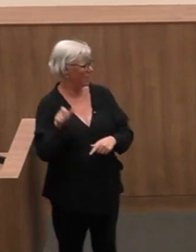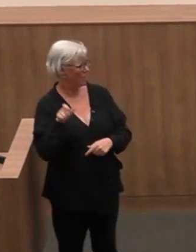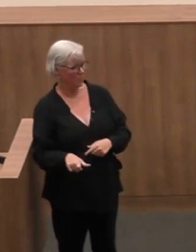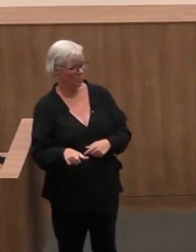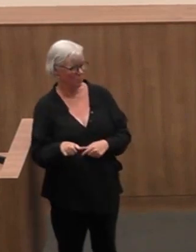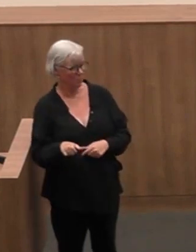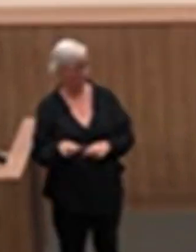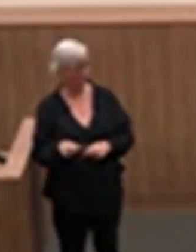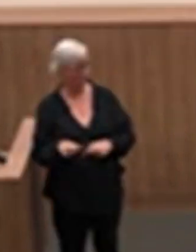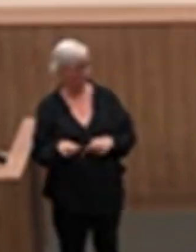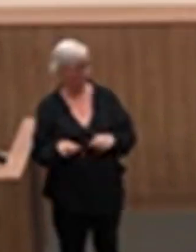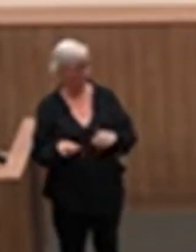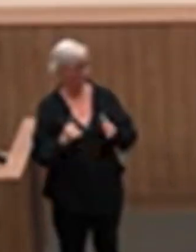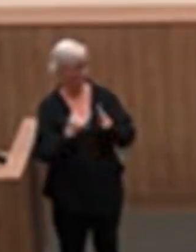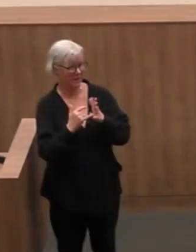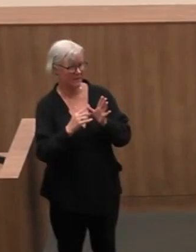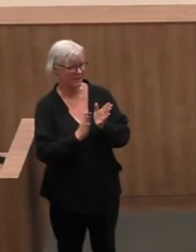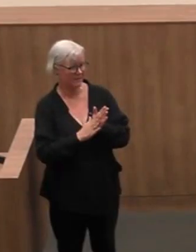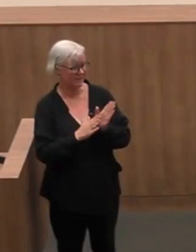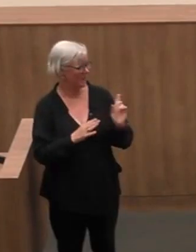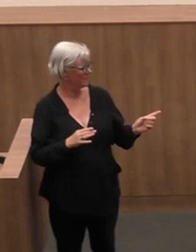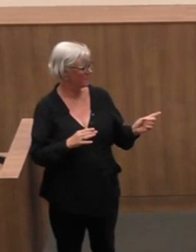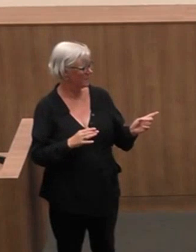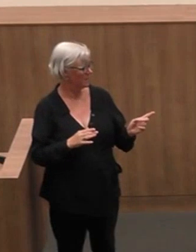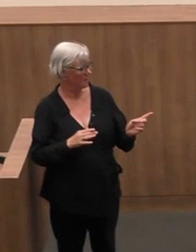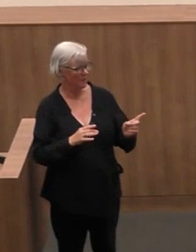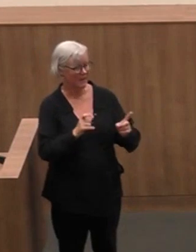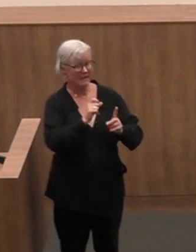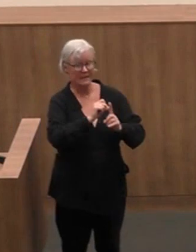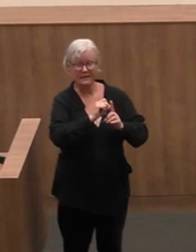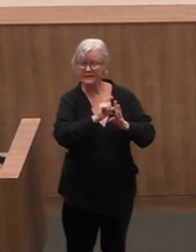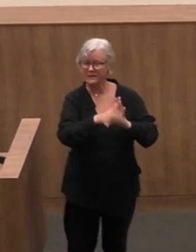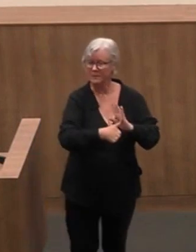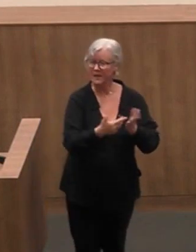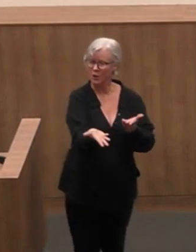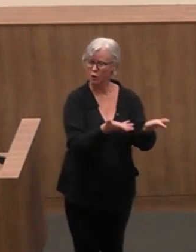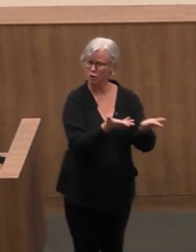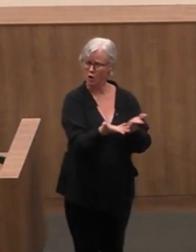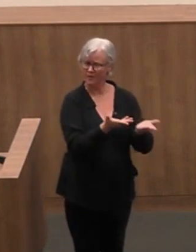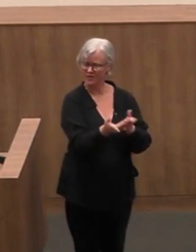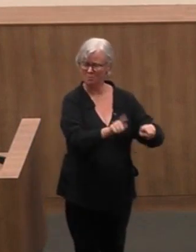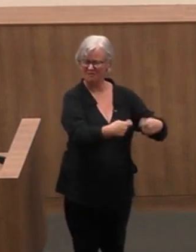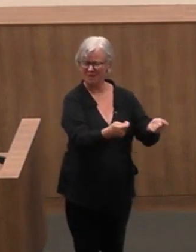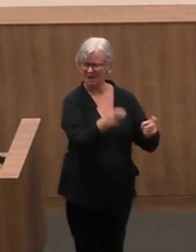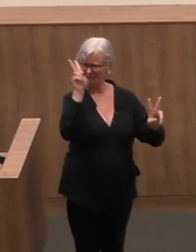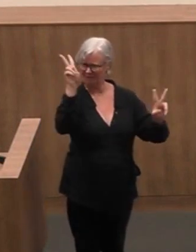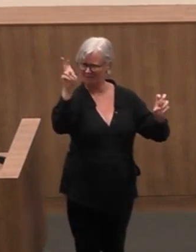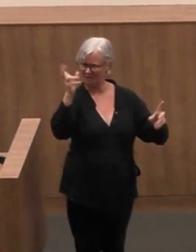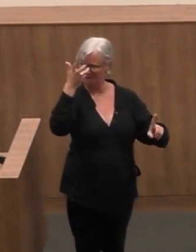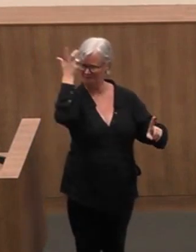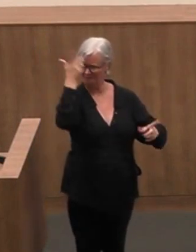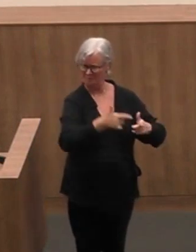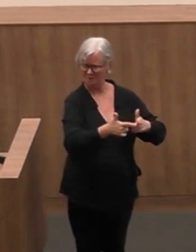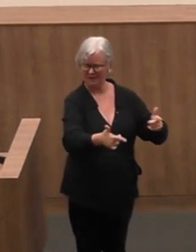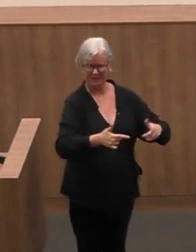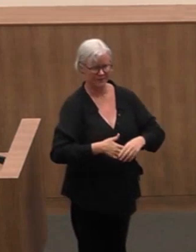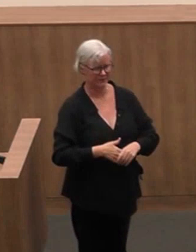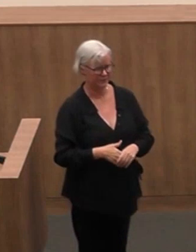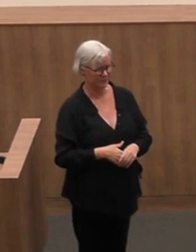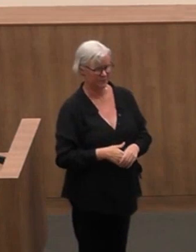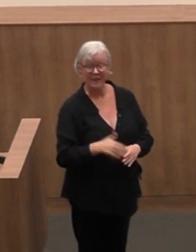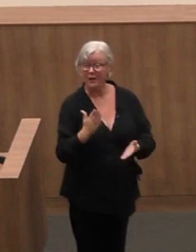that's from Sam's disability service provider. So it's all very formal language, isn't it? But it doesn't feel like it when it's